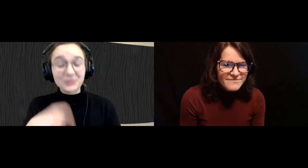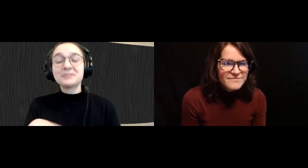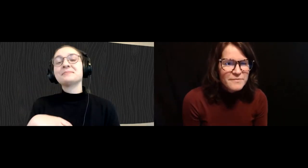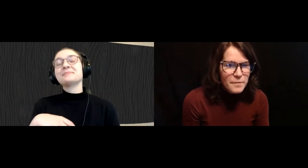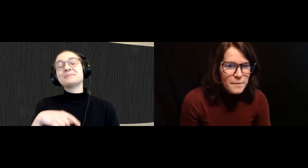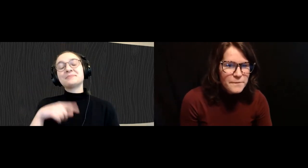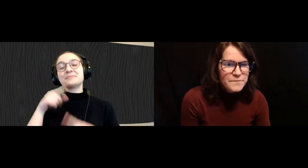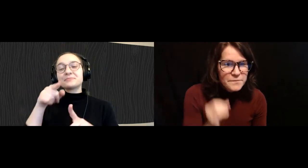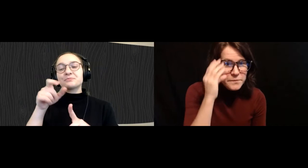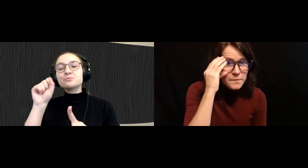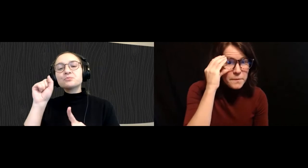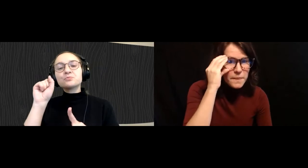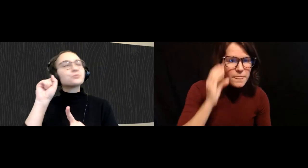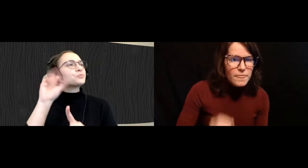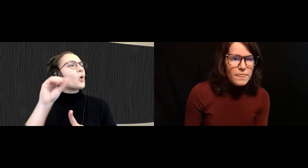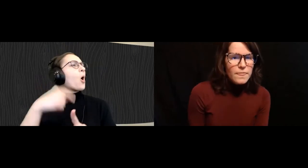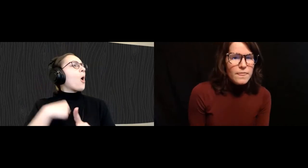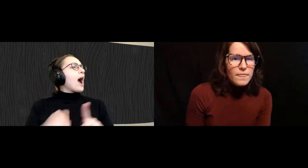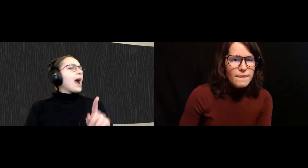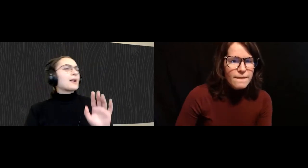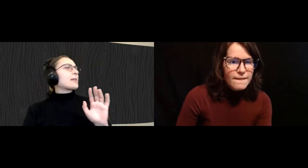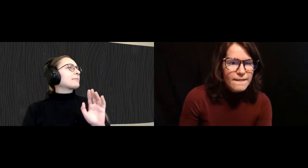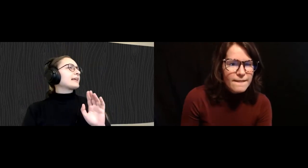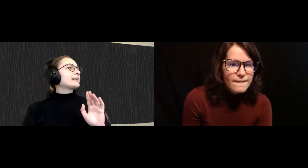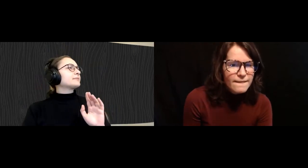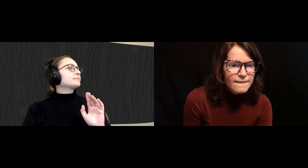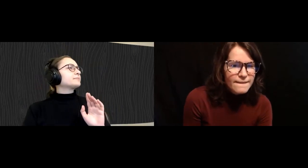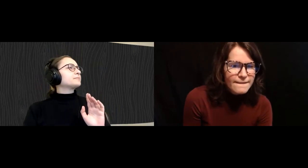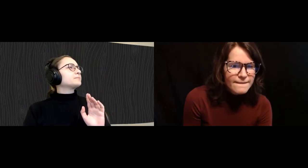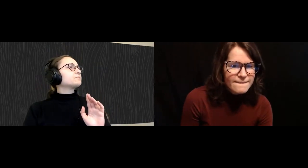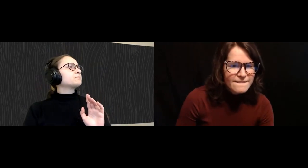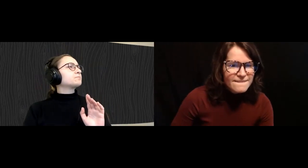That is wonderful. So cool. So let me see.